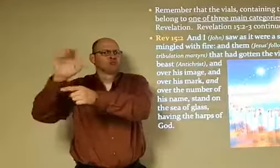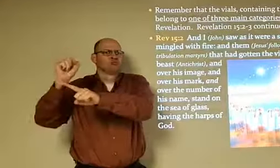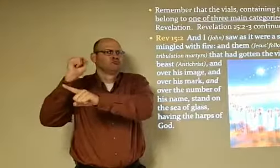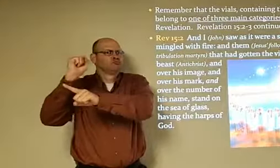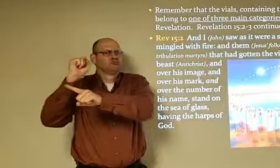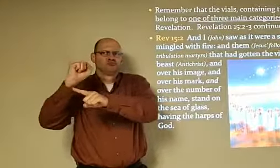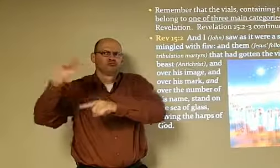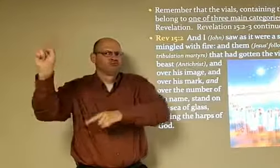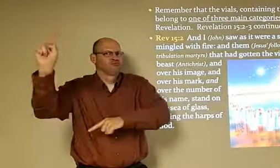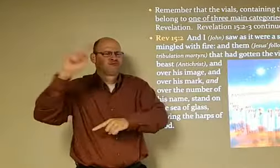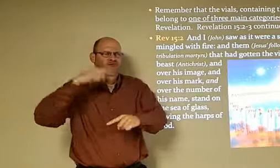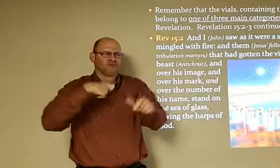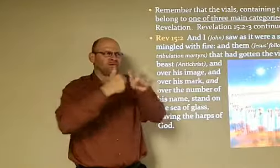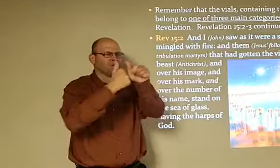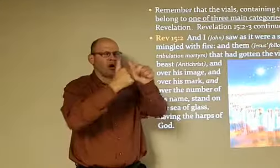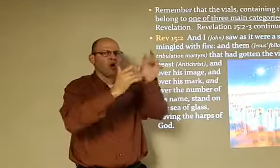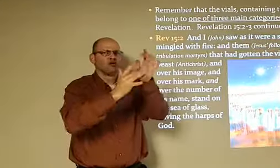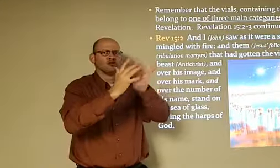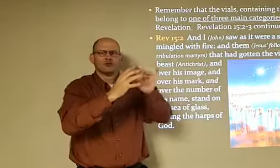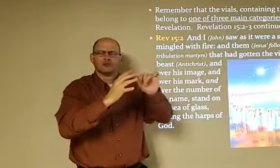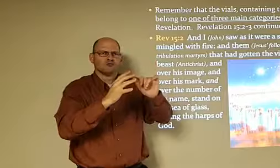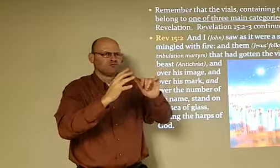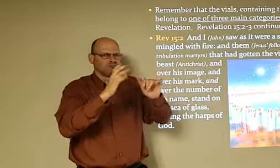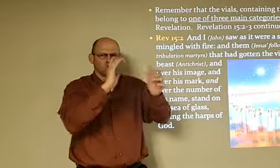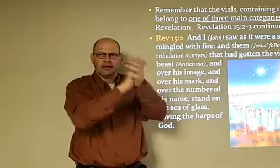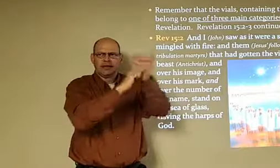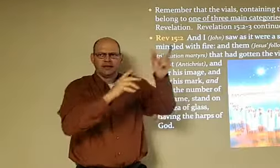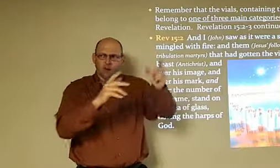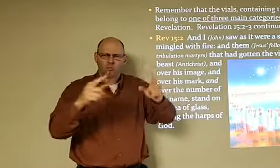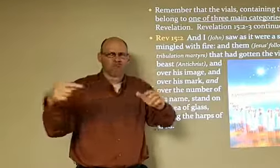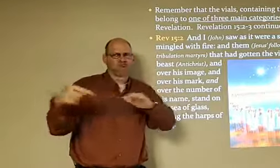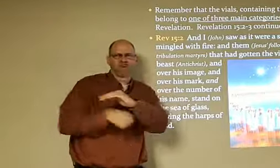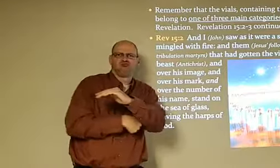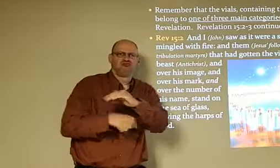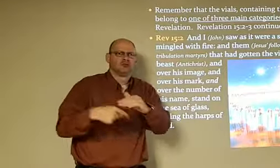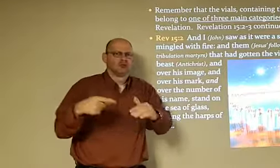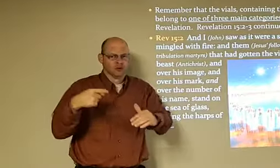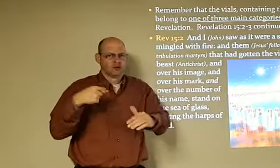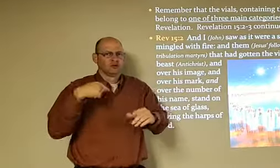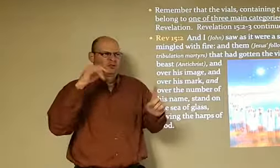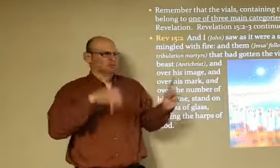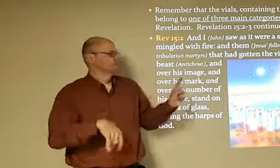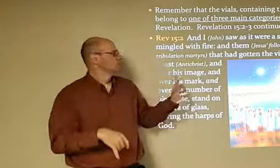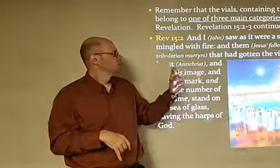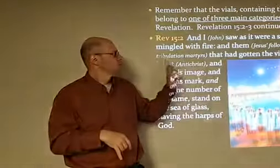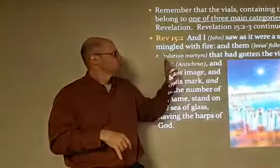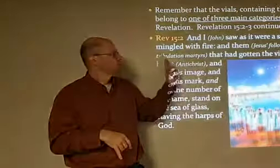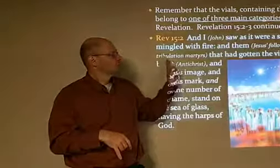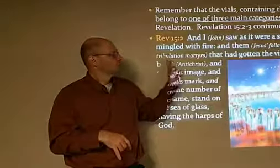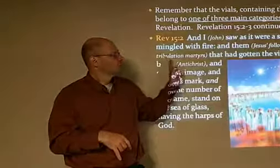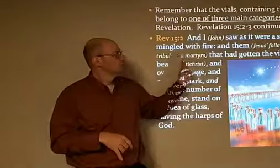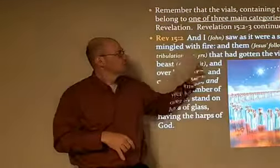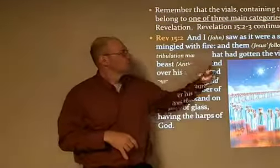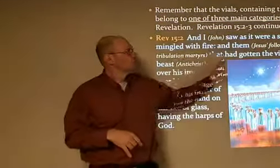Those who refuse to accept the mark, those who refuse to accept the name of the Antichrist or to worship